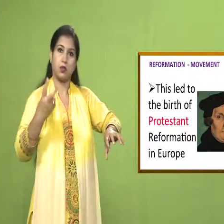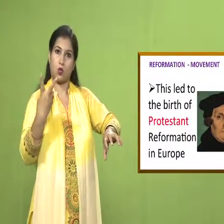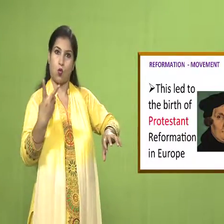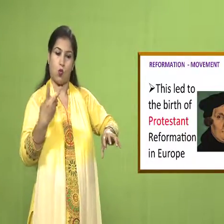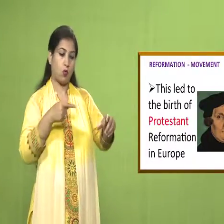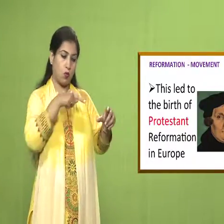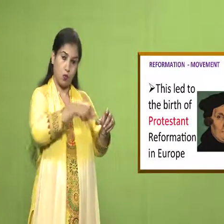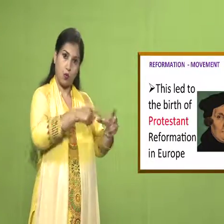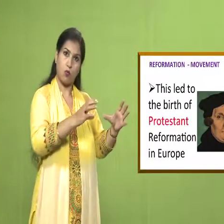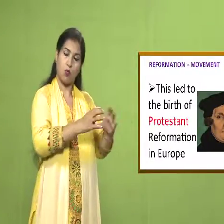Protestants,